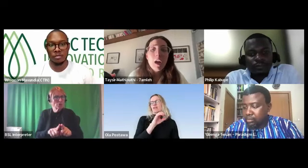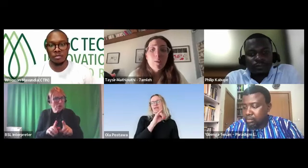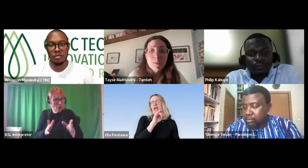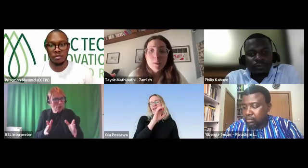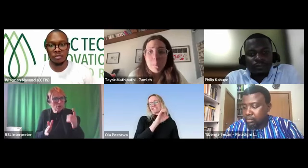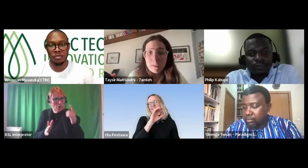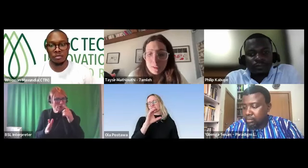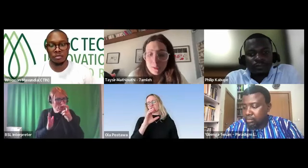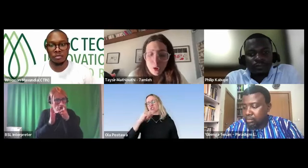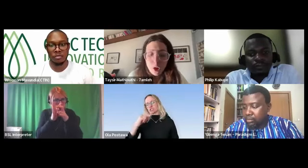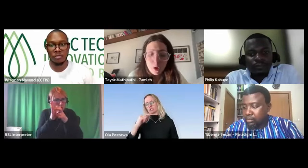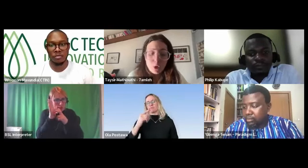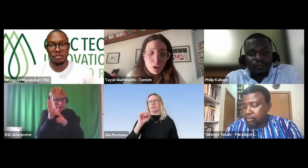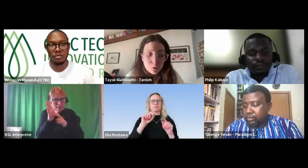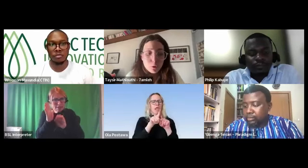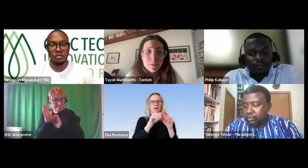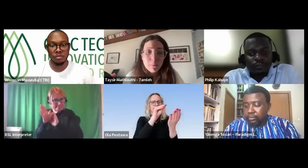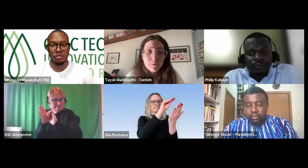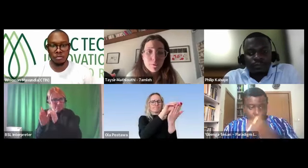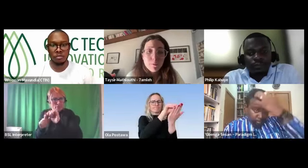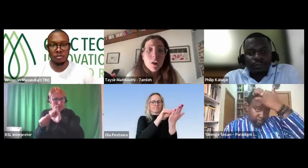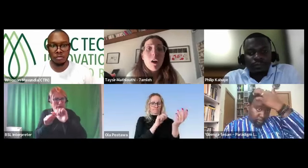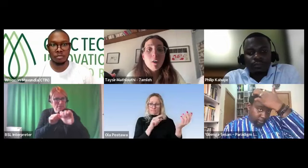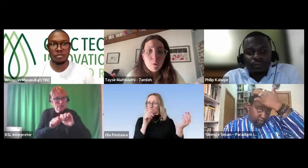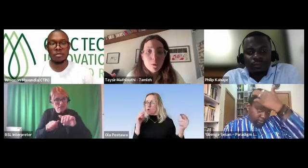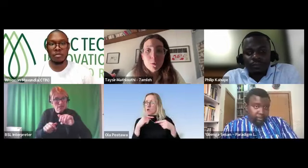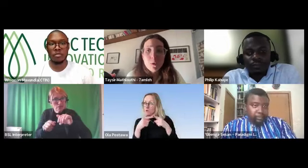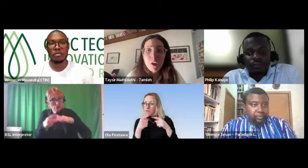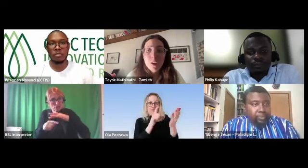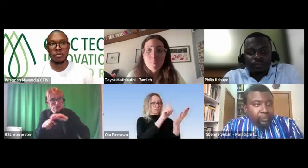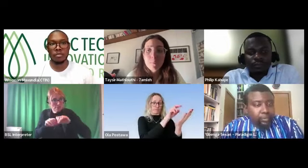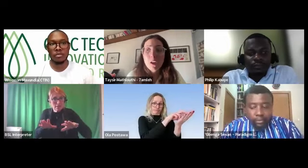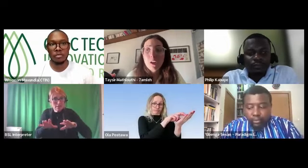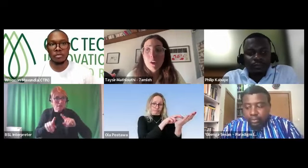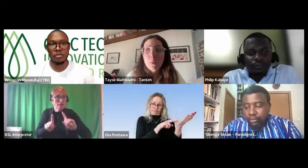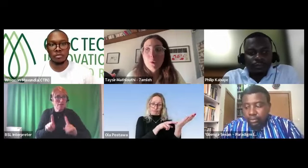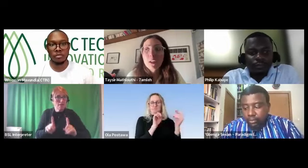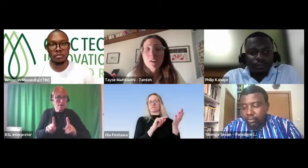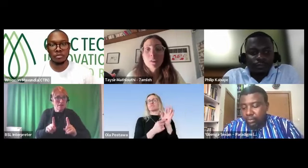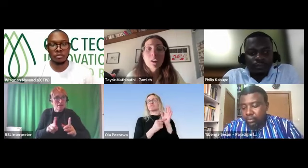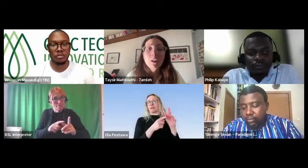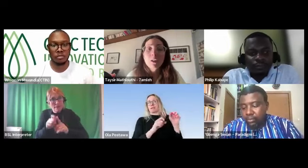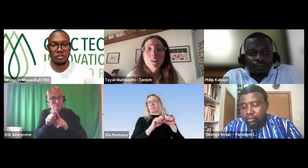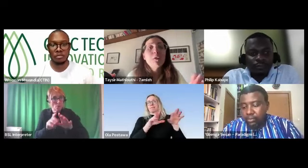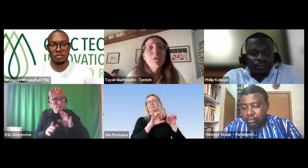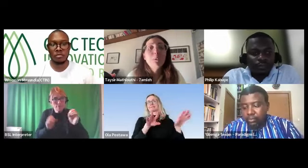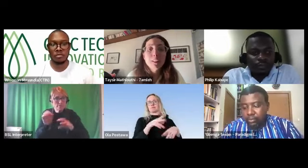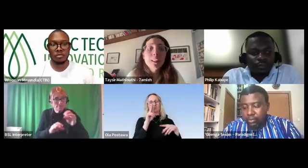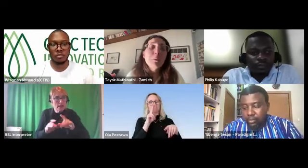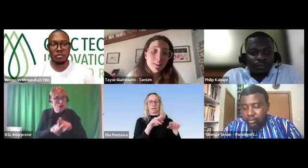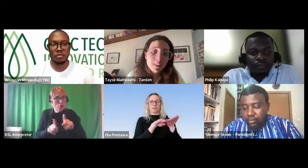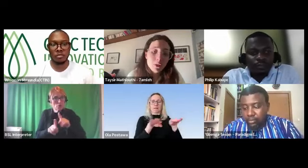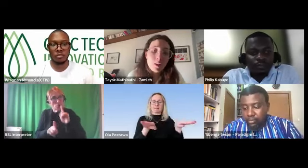documenting how those companies, which are social media platforms, are also working on